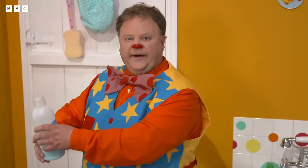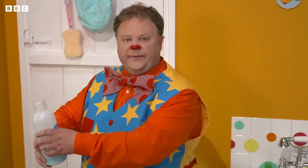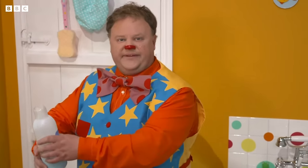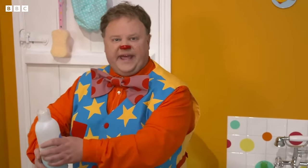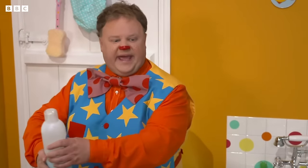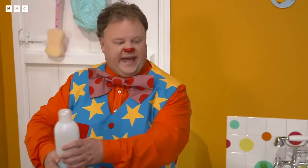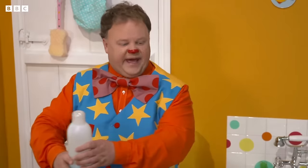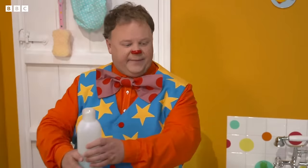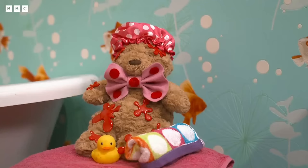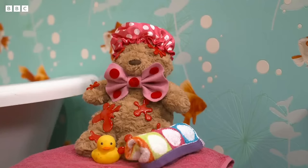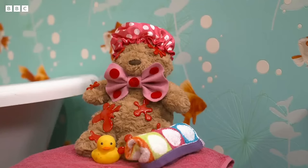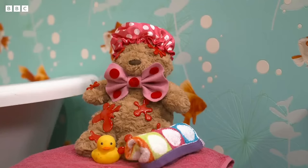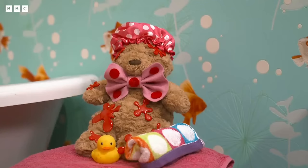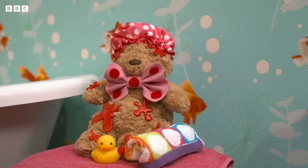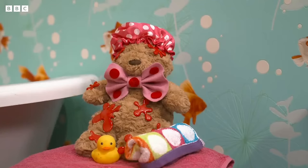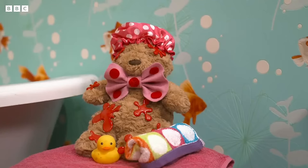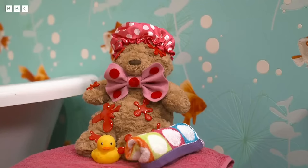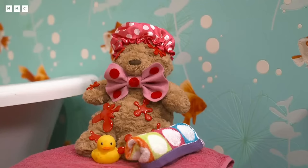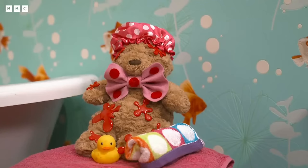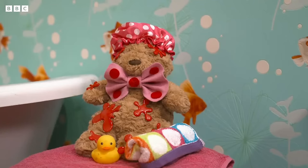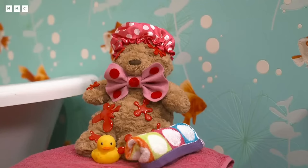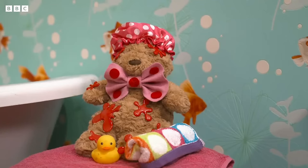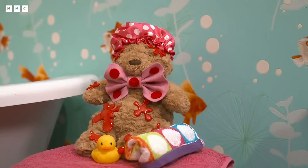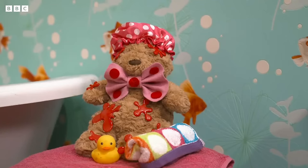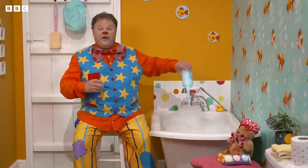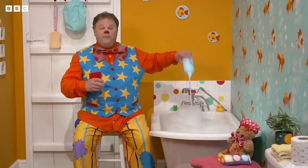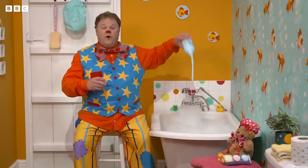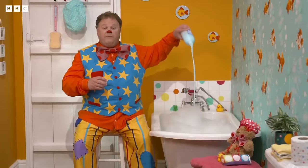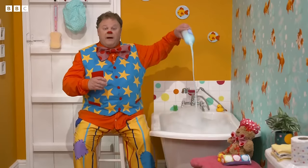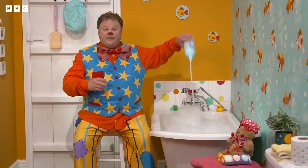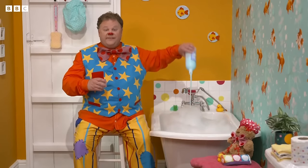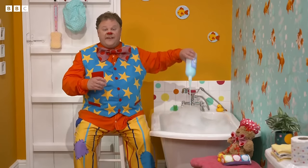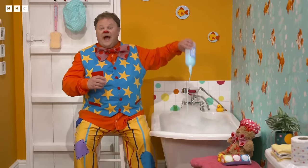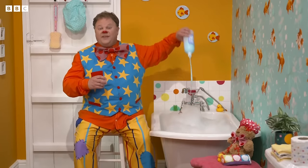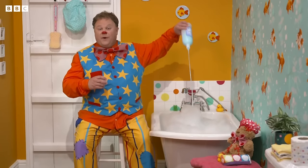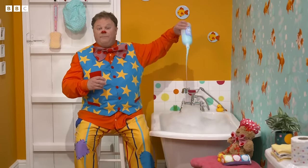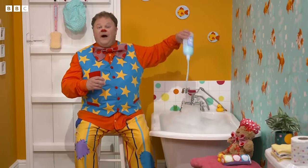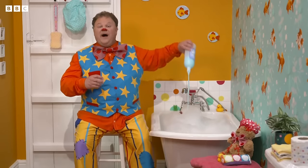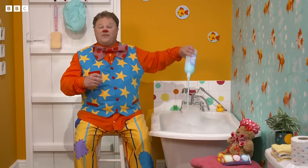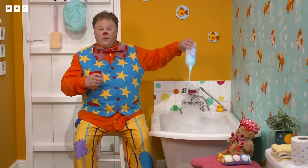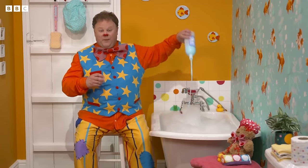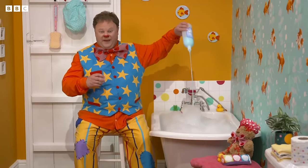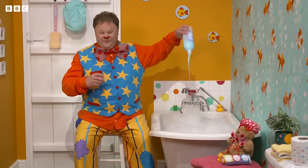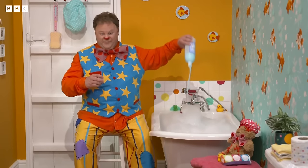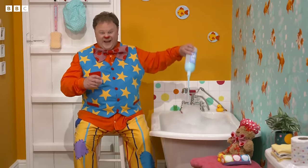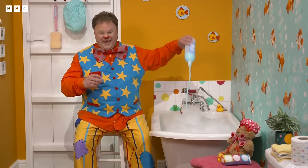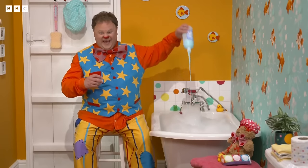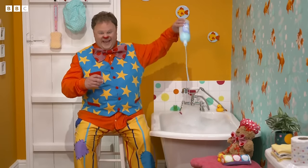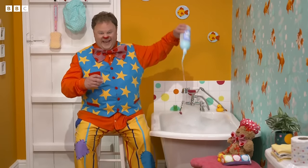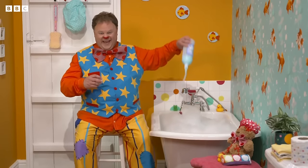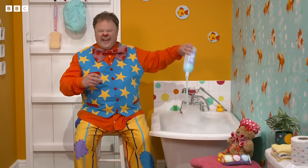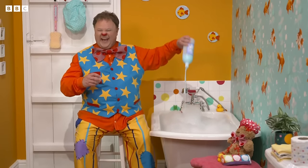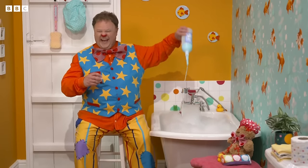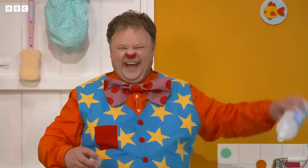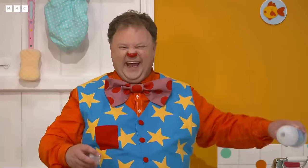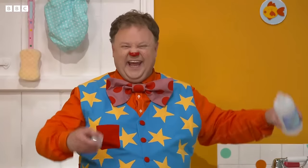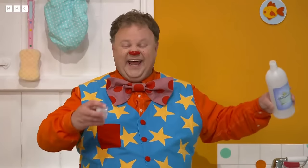Oh, dear. Don't worry, Tumbletead. Just a few more bubbles and your bath will be ready. But, Mr.